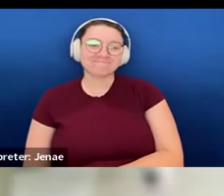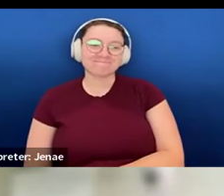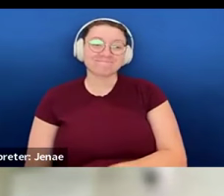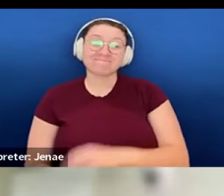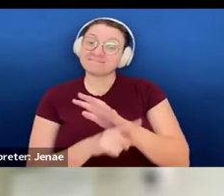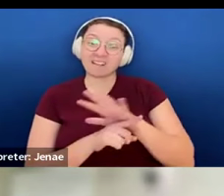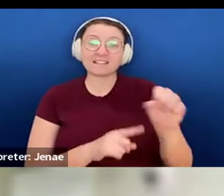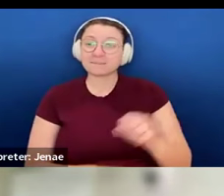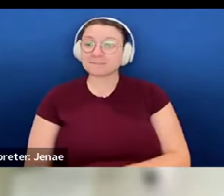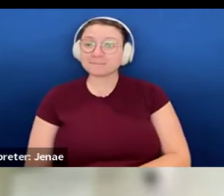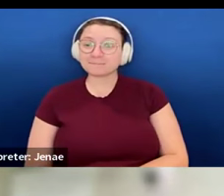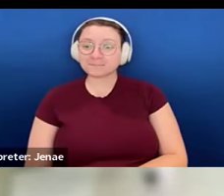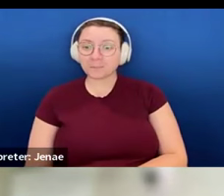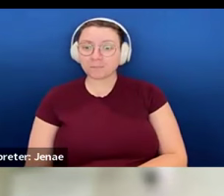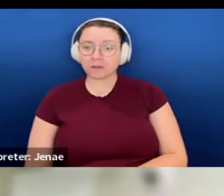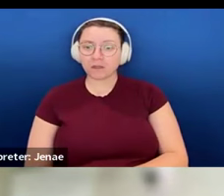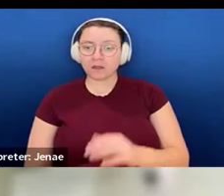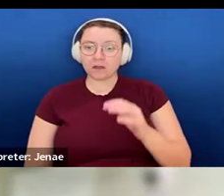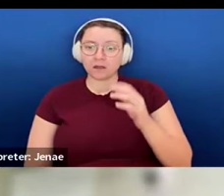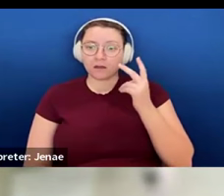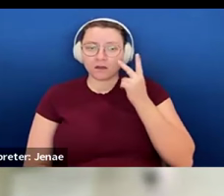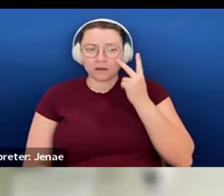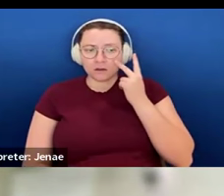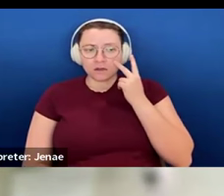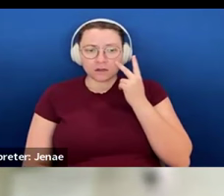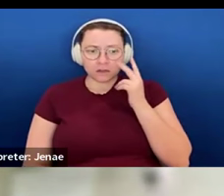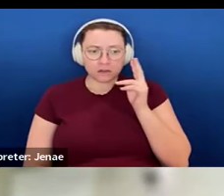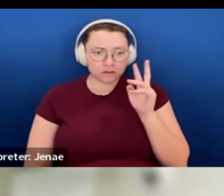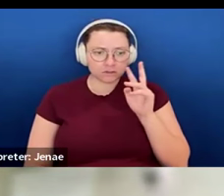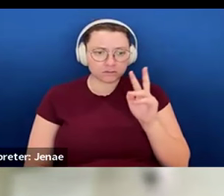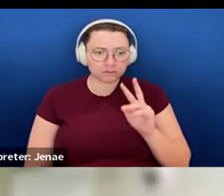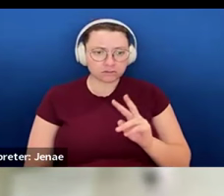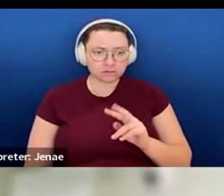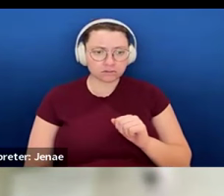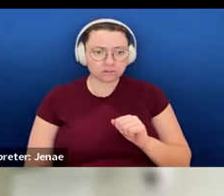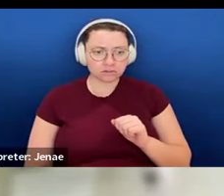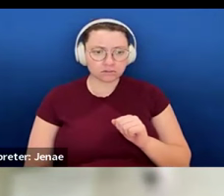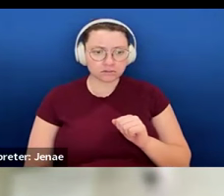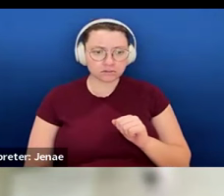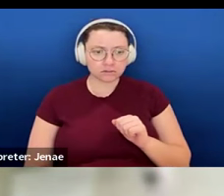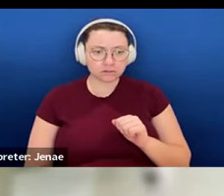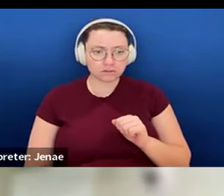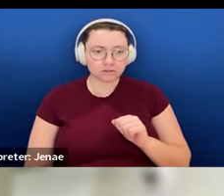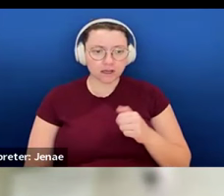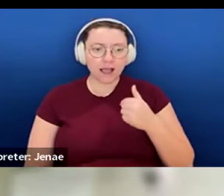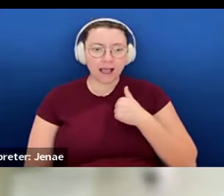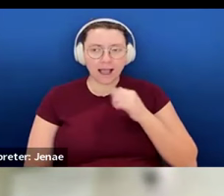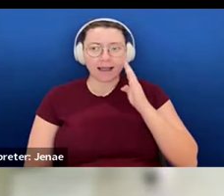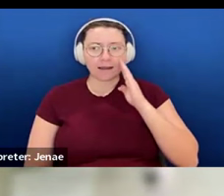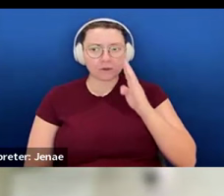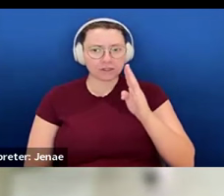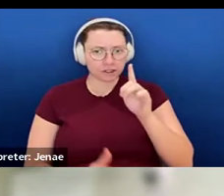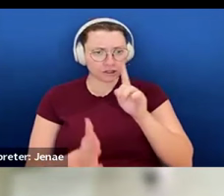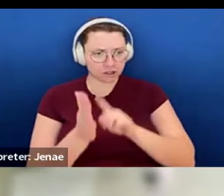Awesome. All right. Let's see here. I was going to check in because I know we